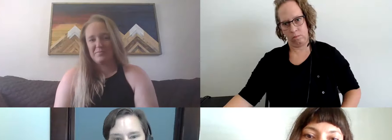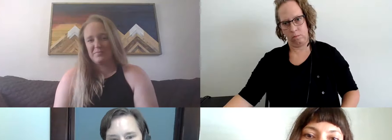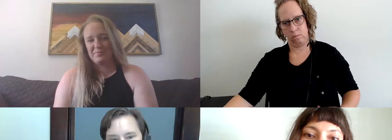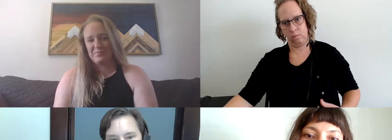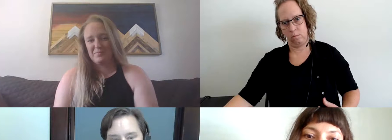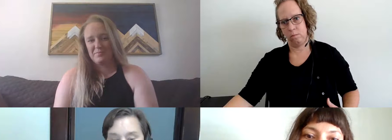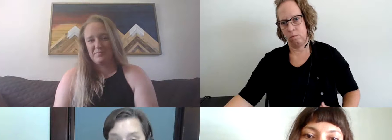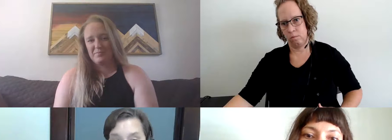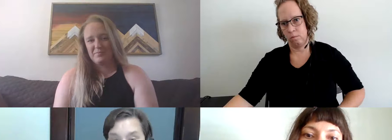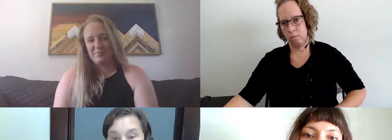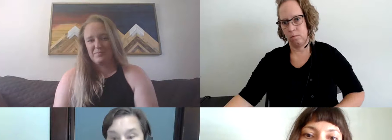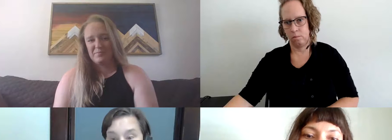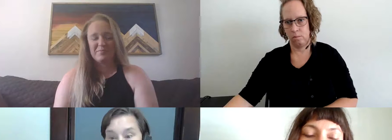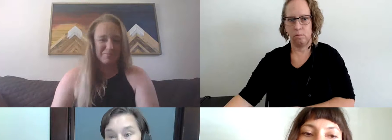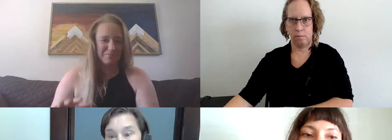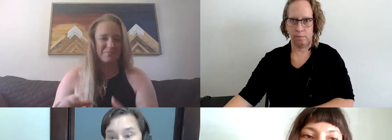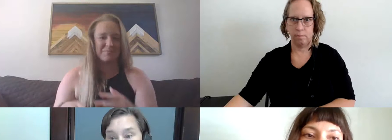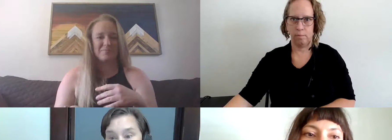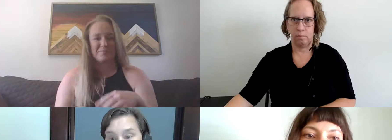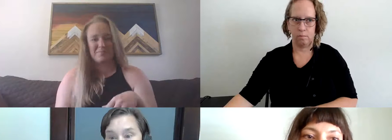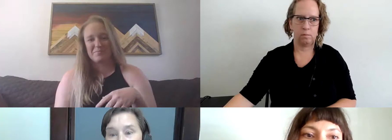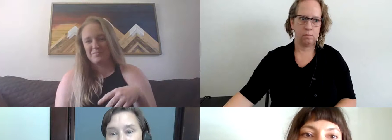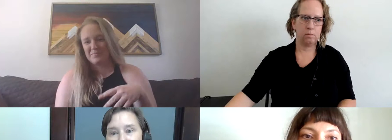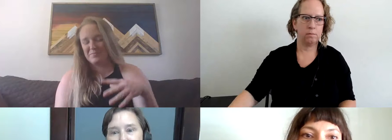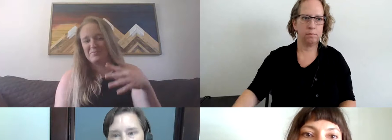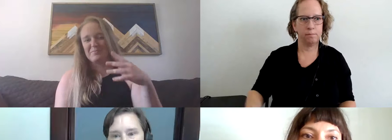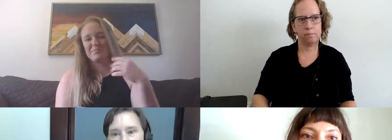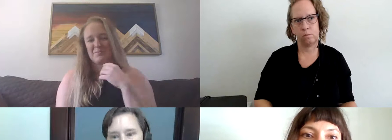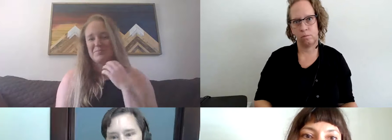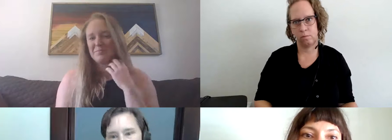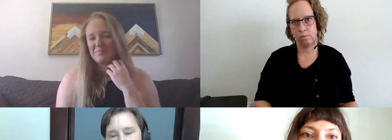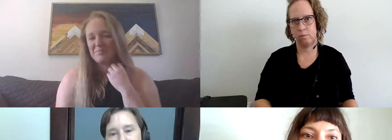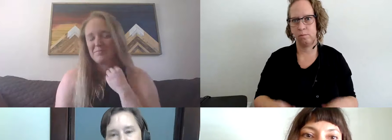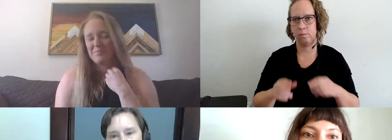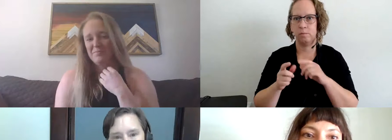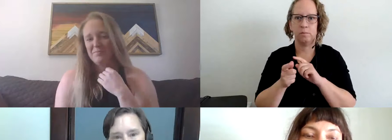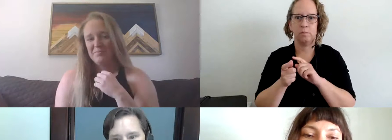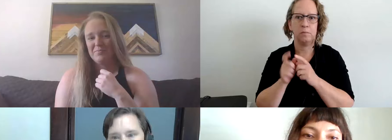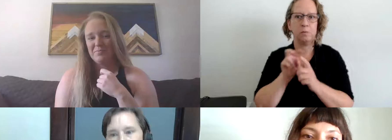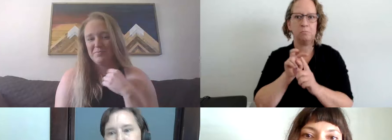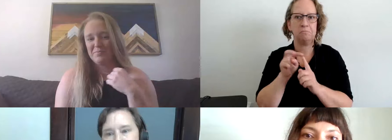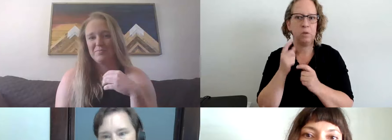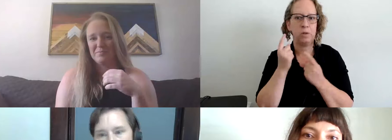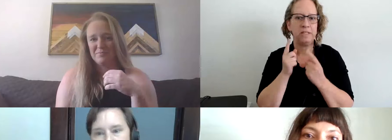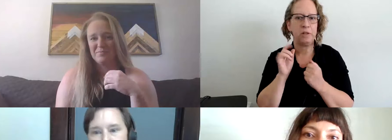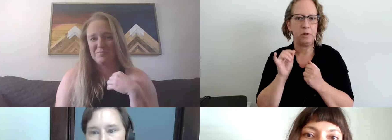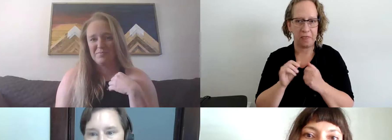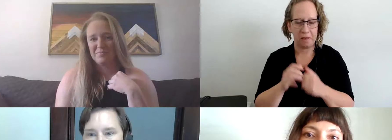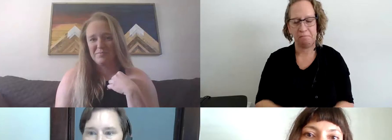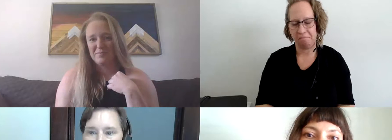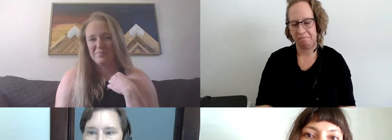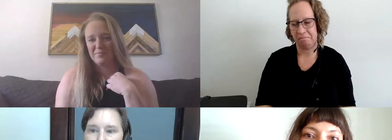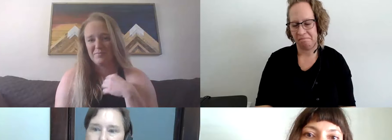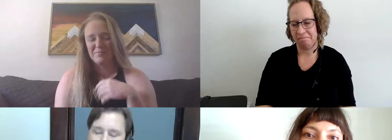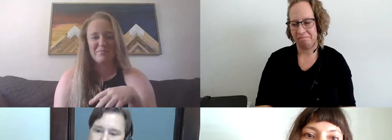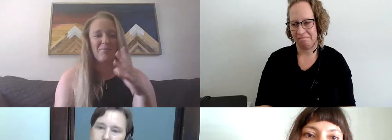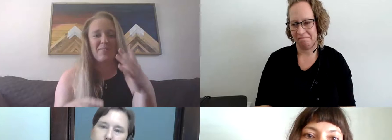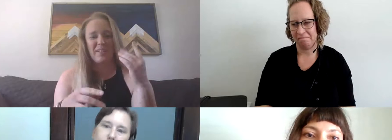to get people's needs met before a meeting is hosted. So just changing a paradigm to consider that.